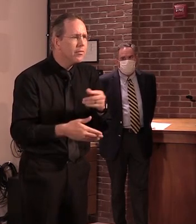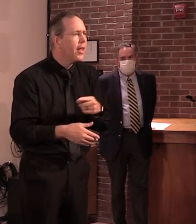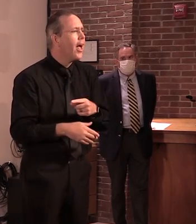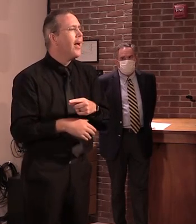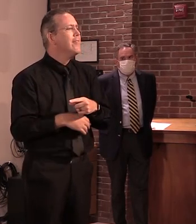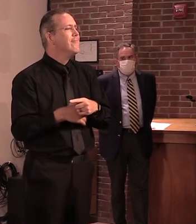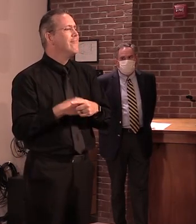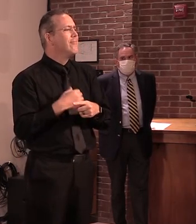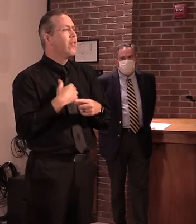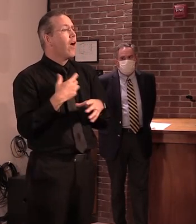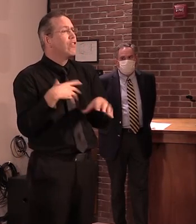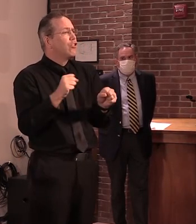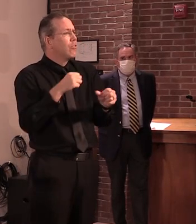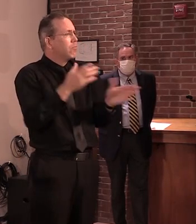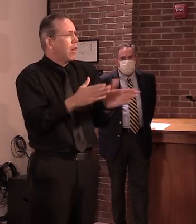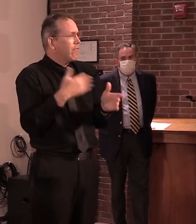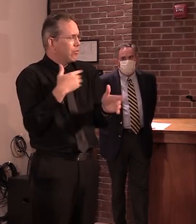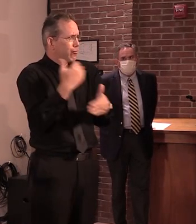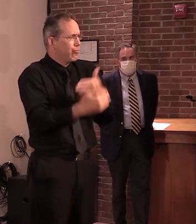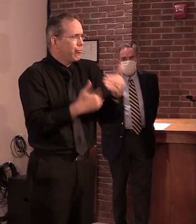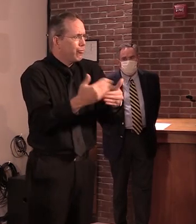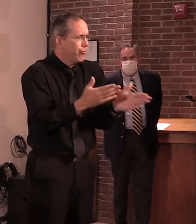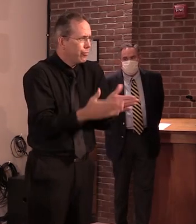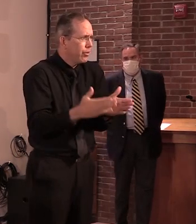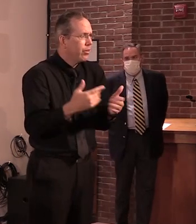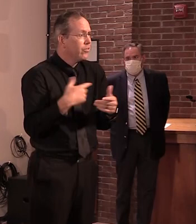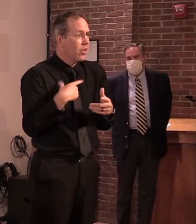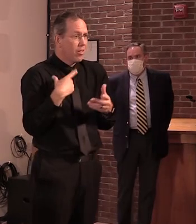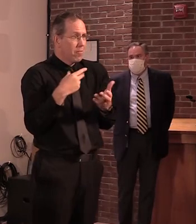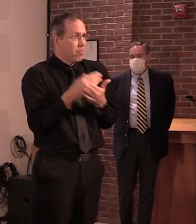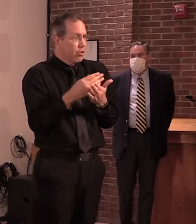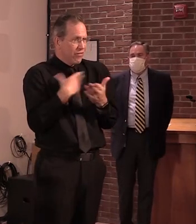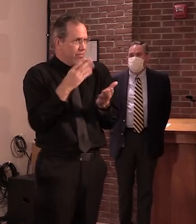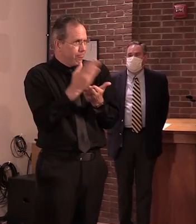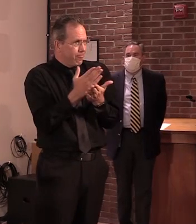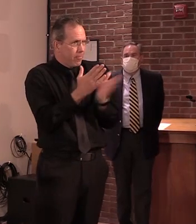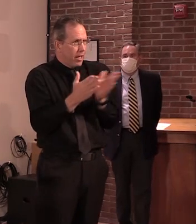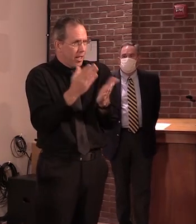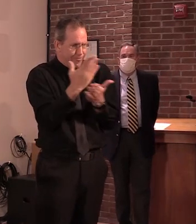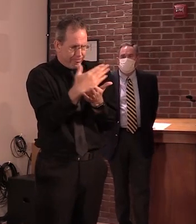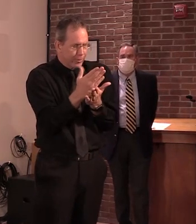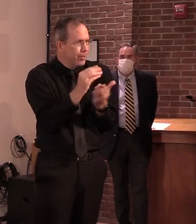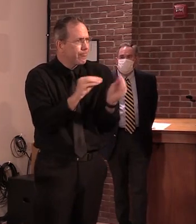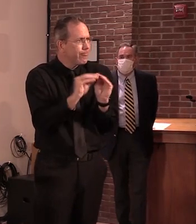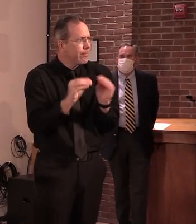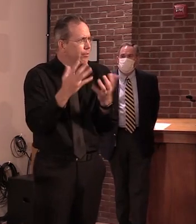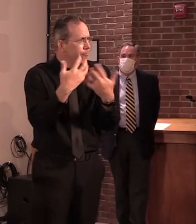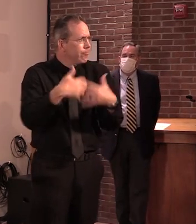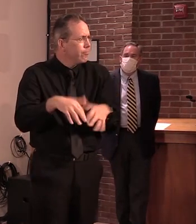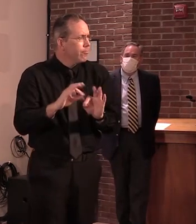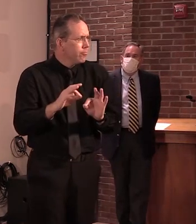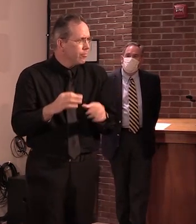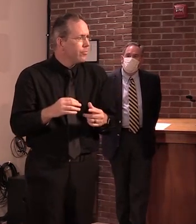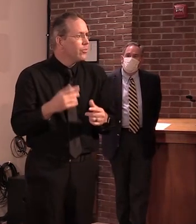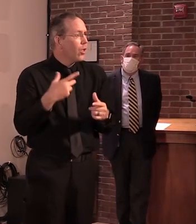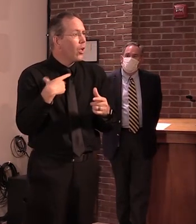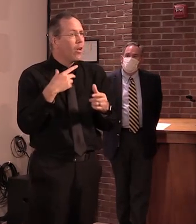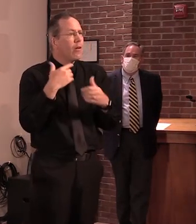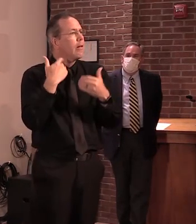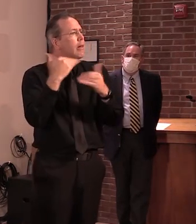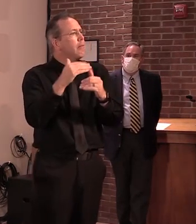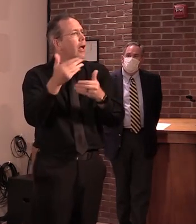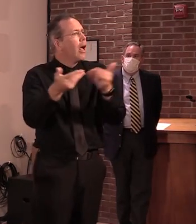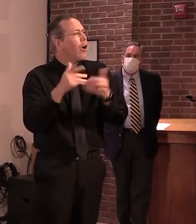budget. We don't have any. There's no non-essential travel. We're limiting hiring. There's a hiring